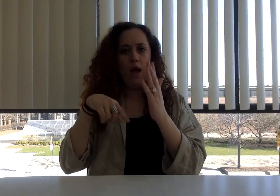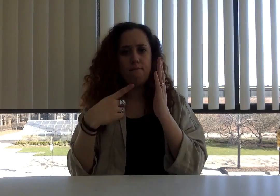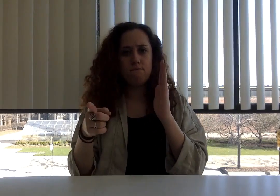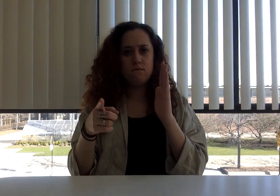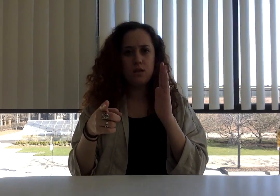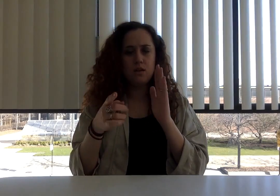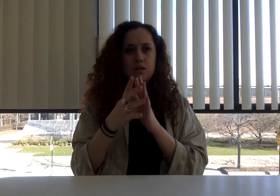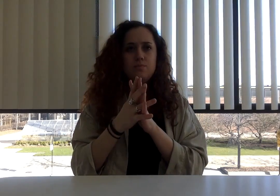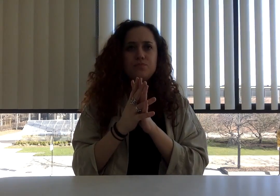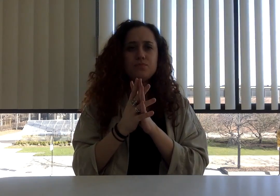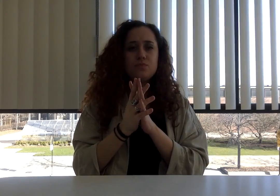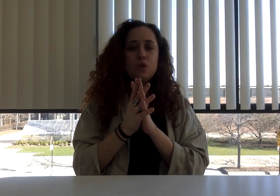here algebraically,